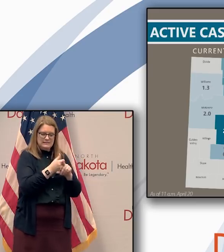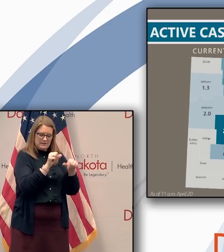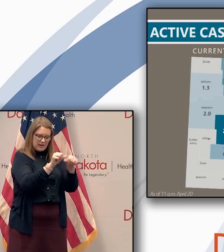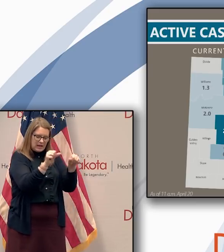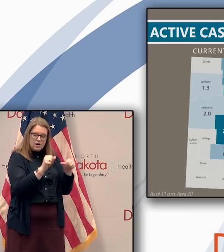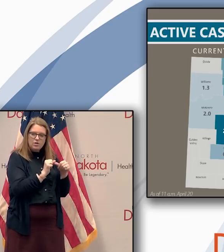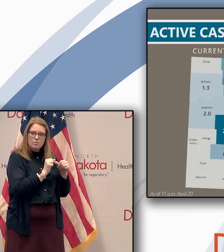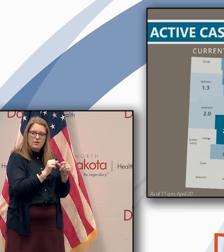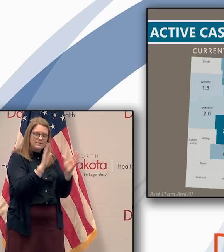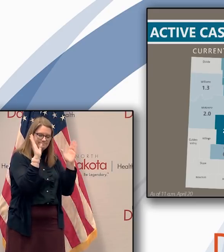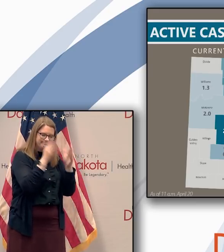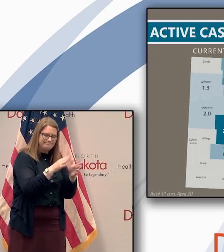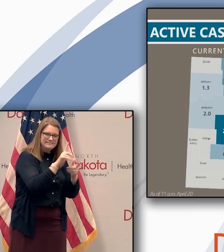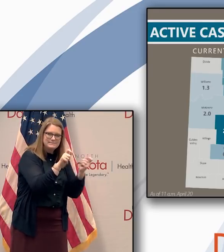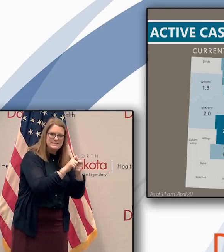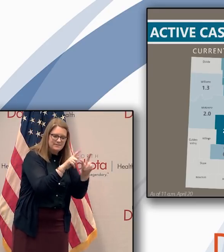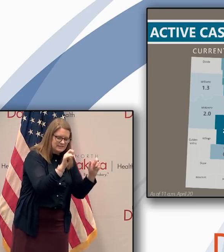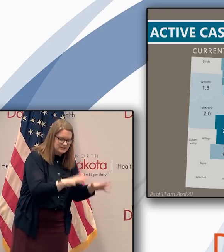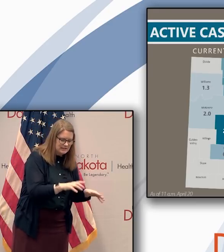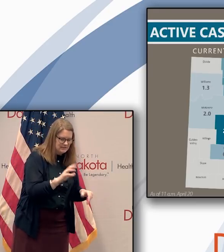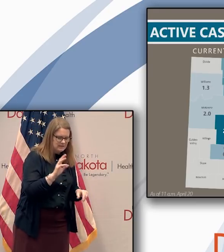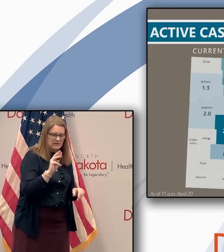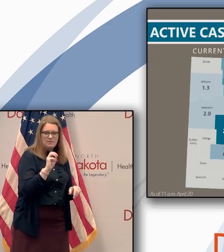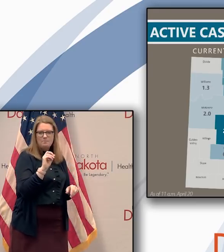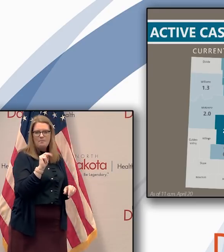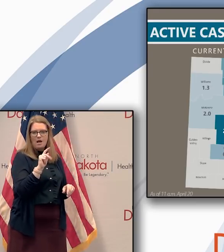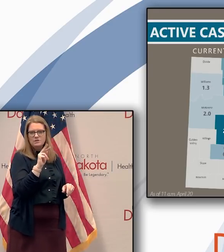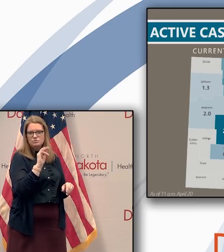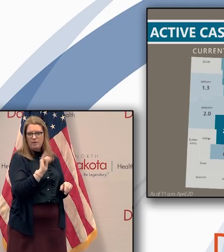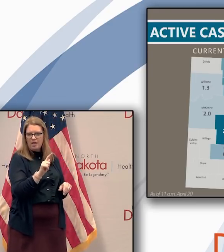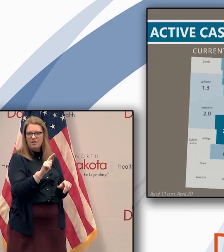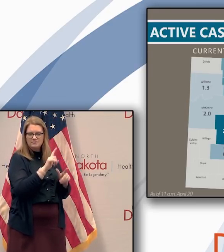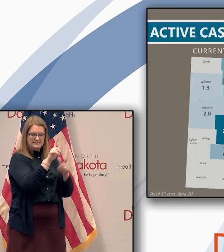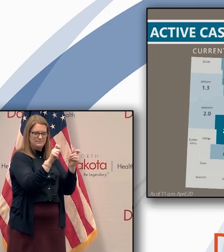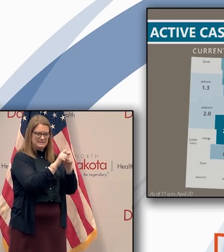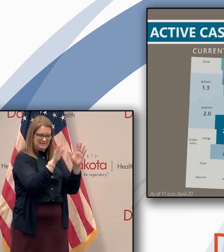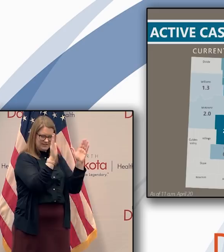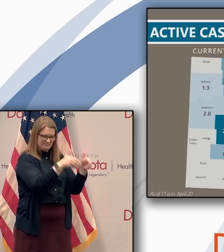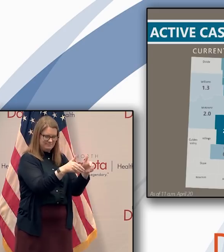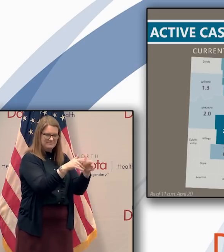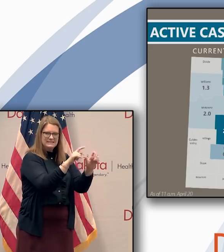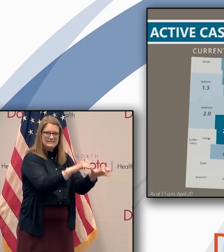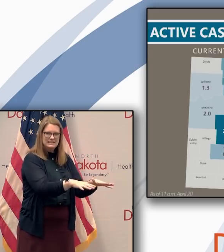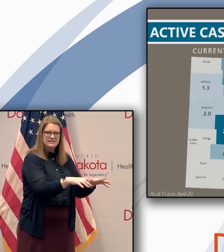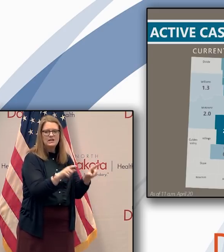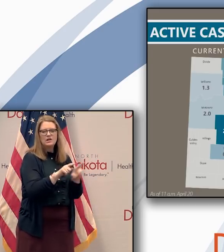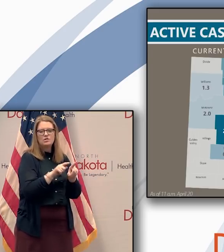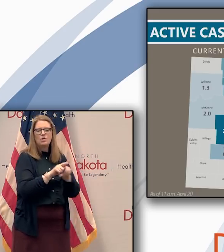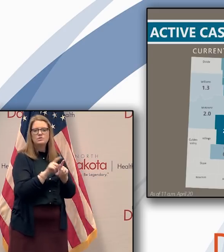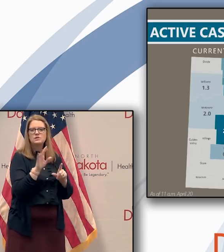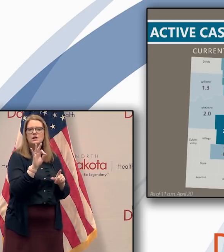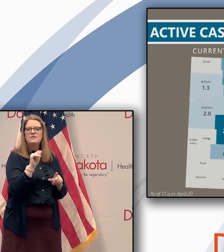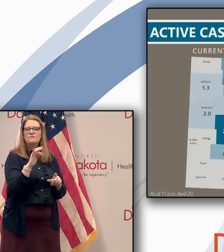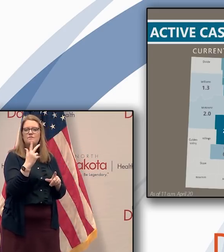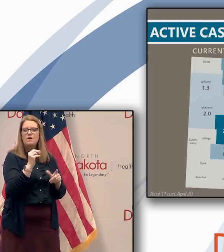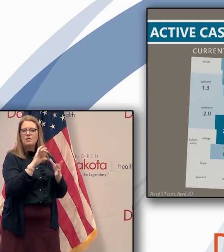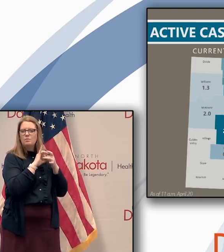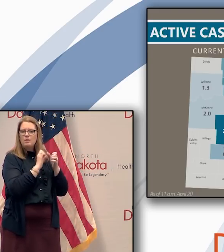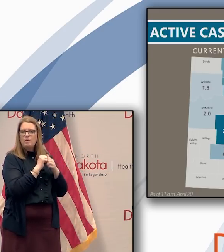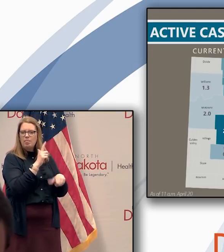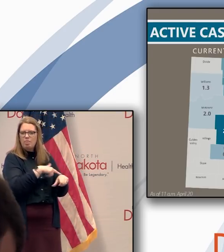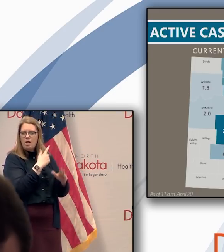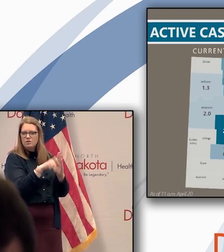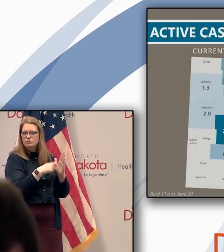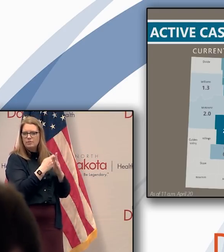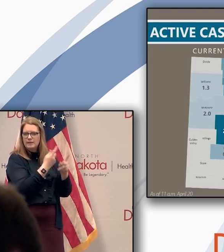done targeted testing. Montreal, we've done targeted testing, and we've done quite a bit of targeted testing in Fargo around long-term care facilities.